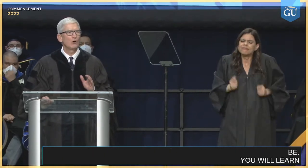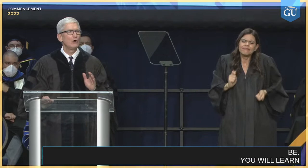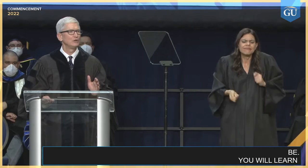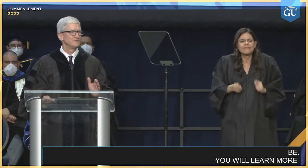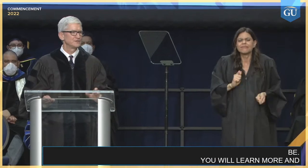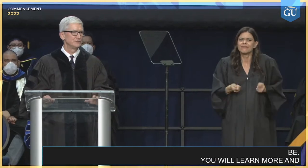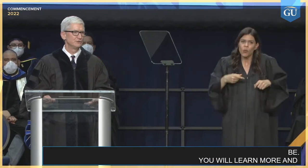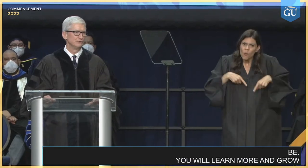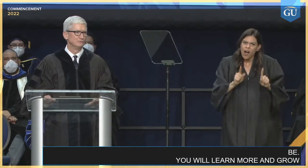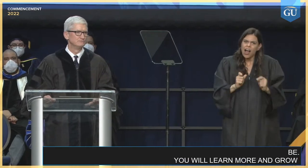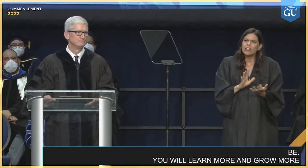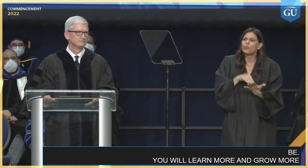of us do.